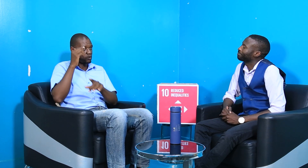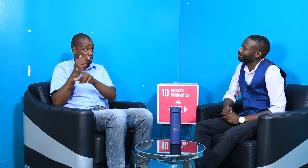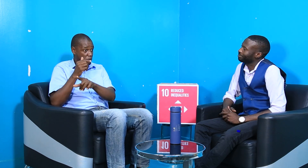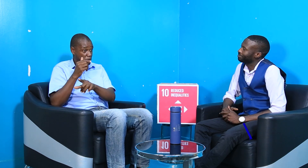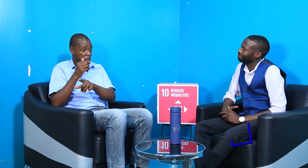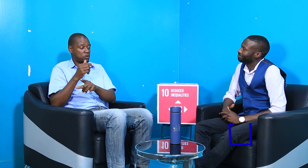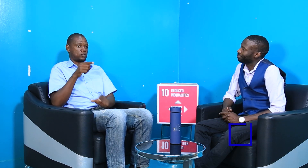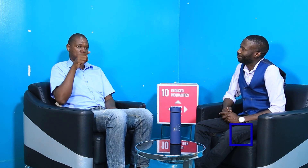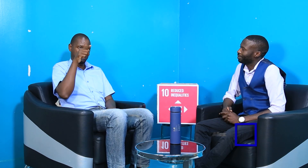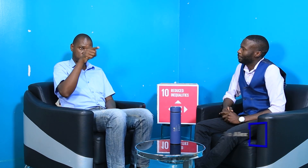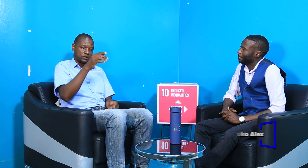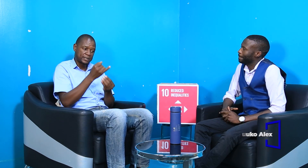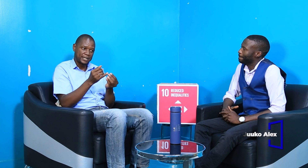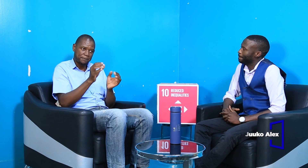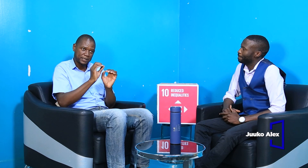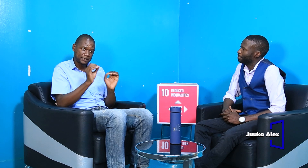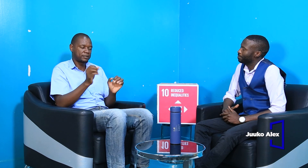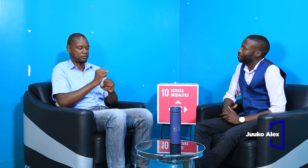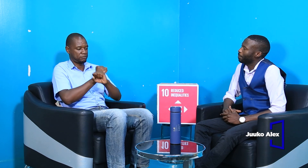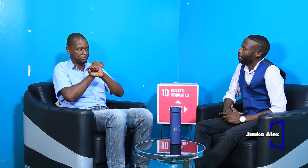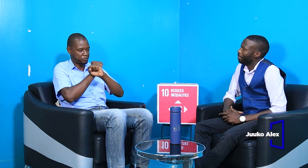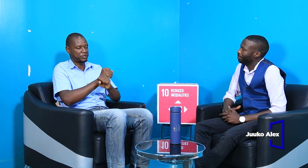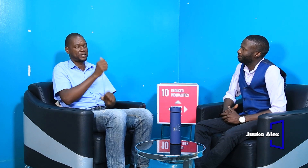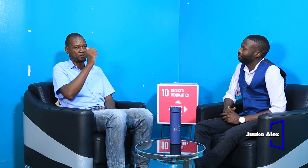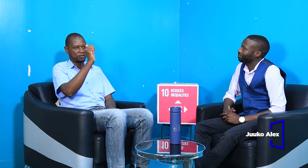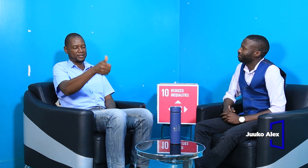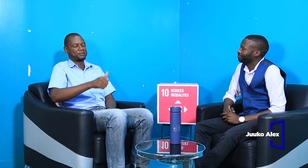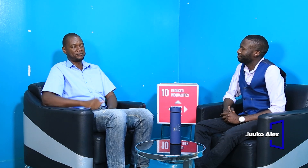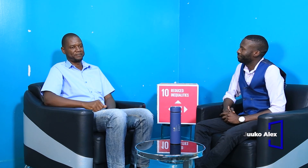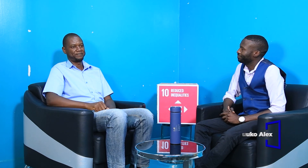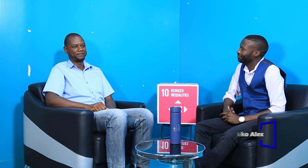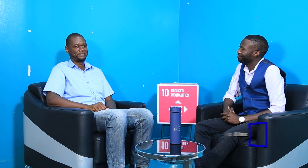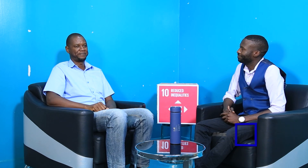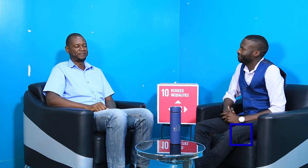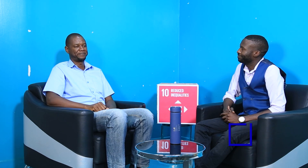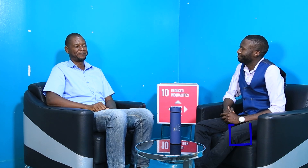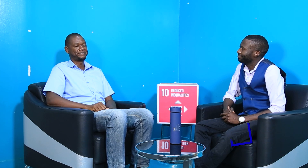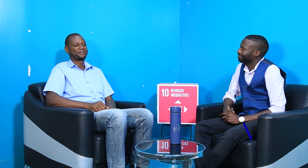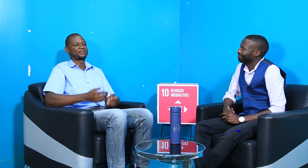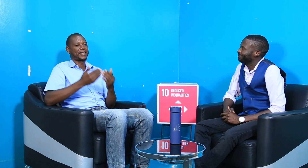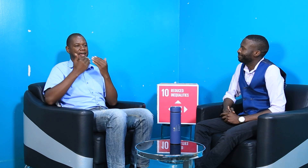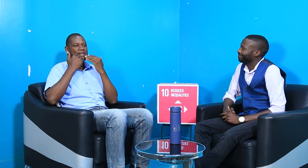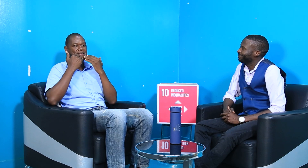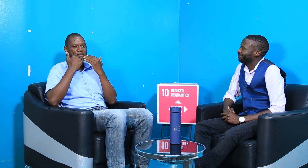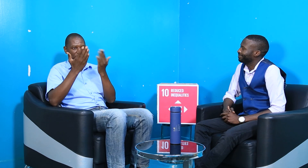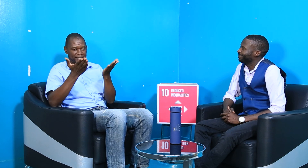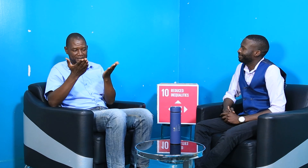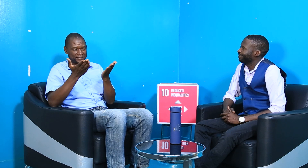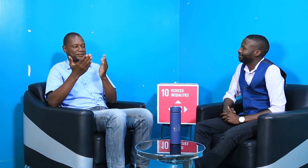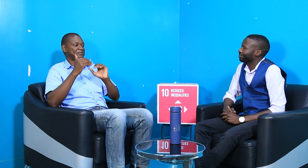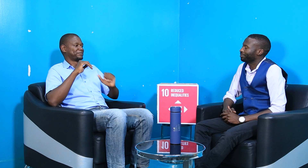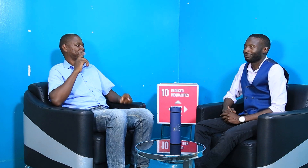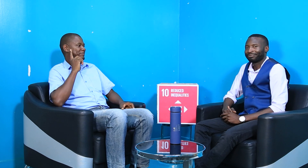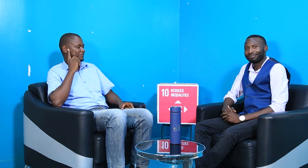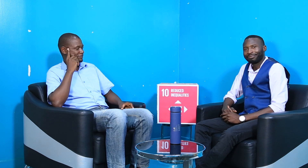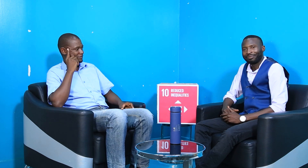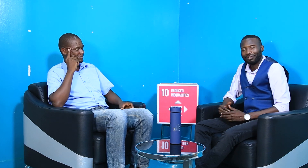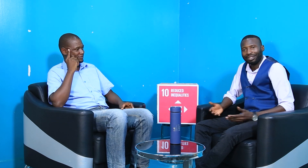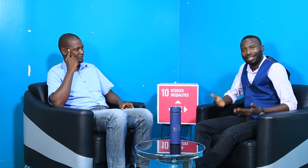hospital. You should know, the people at the hospital know well. So if you're not HIV